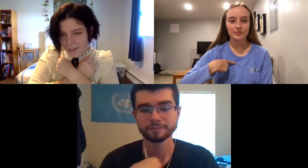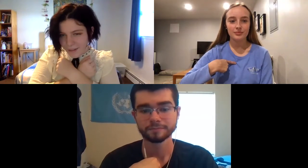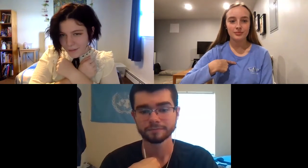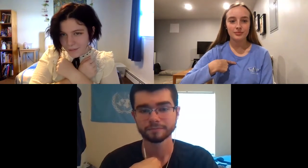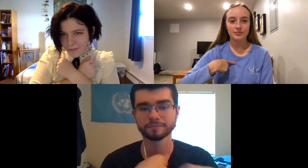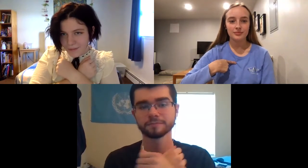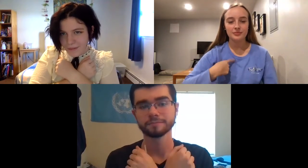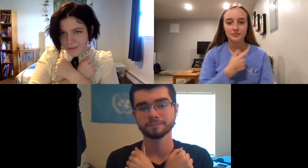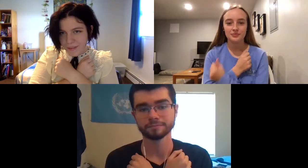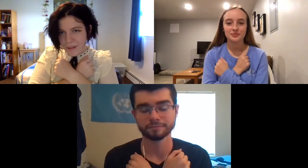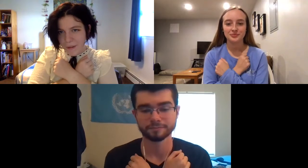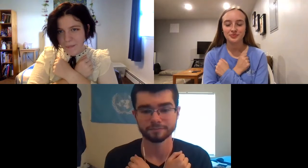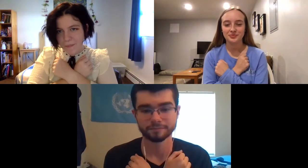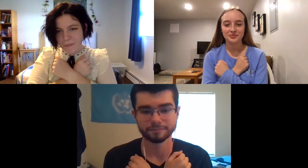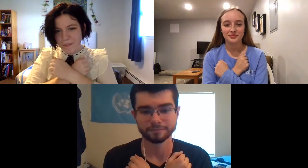Love. Love. Love.